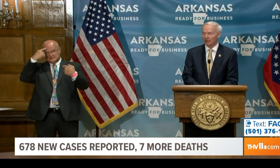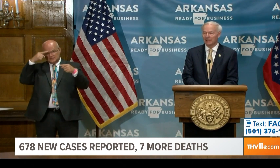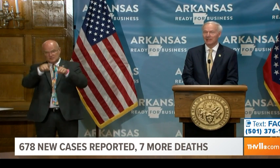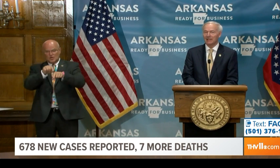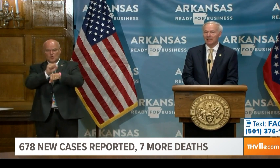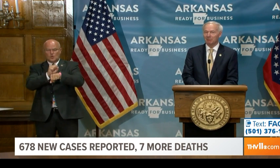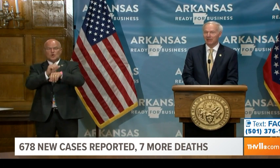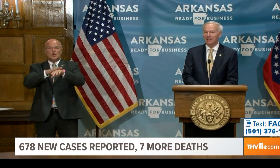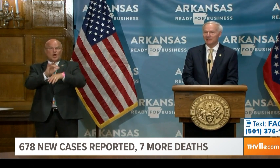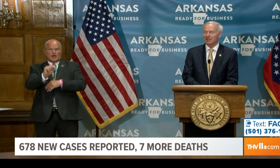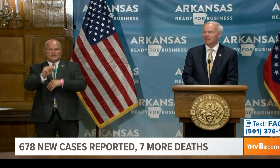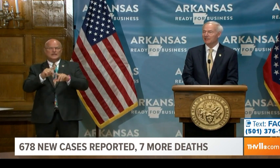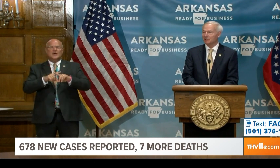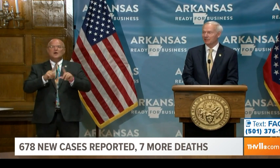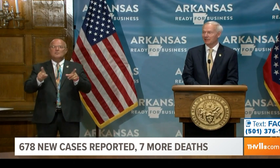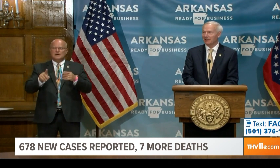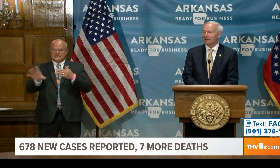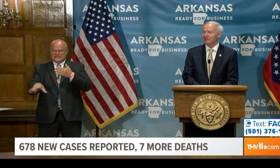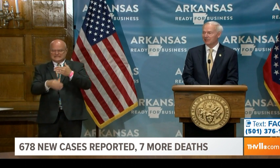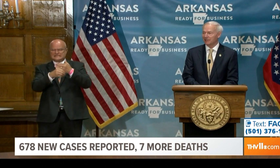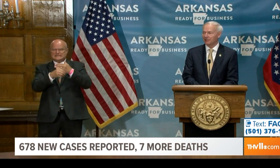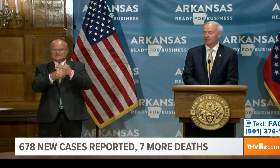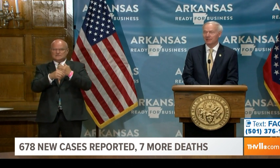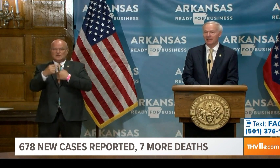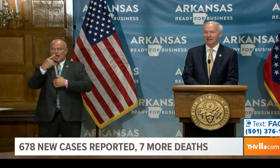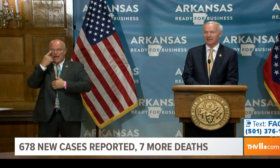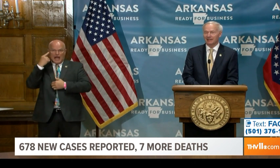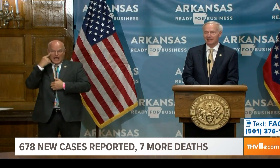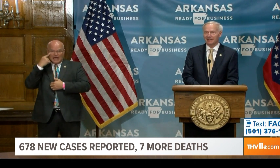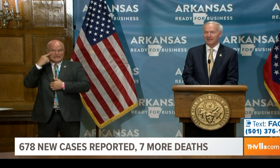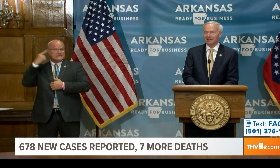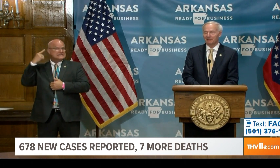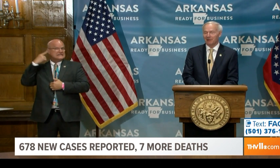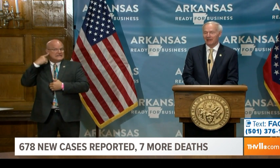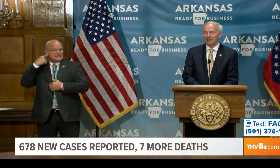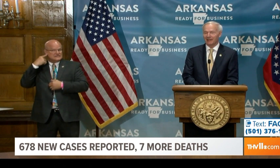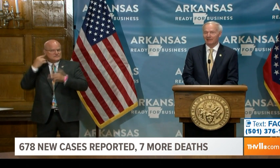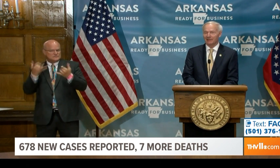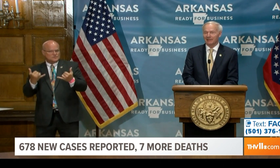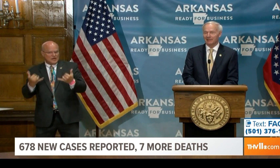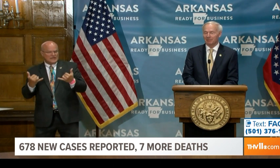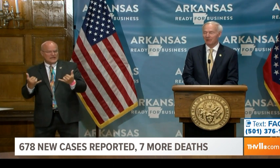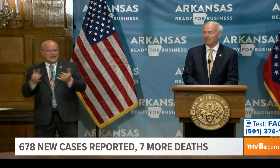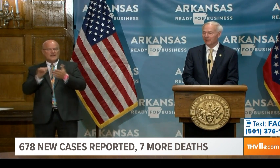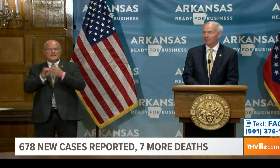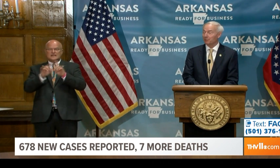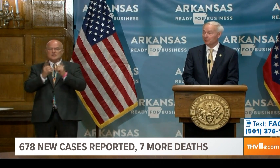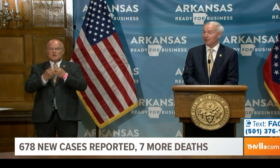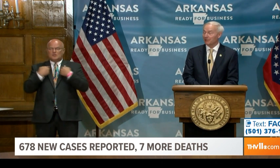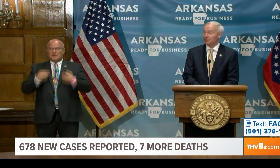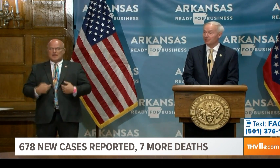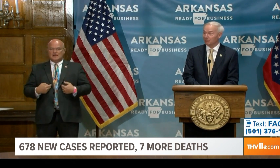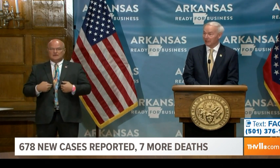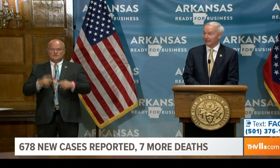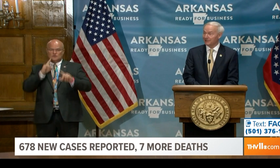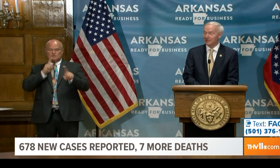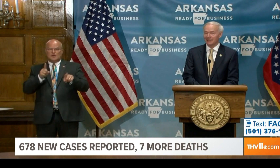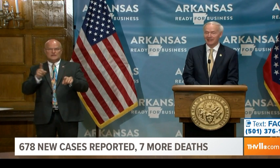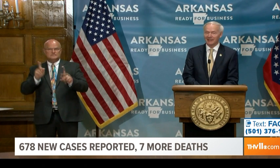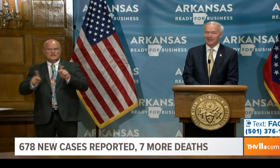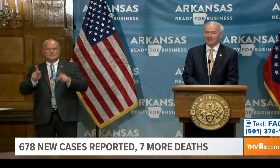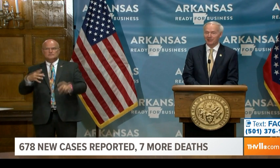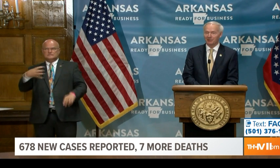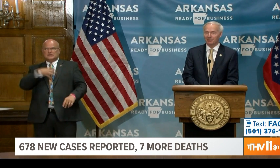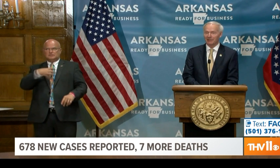compliance work on it. But it's an additional eyes and ears that right now the Department of Health responds to